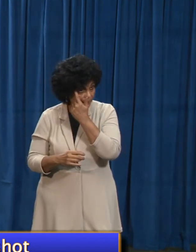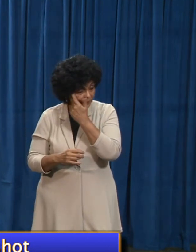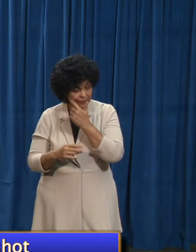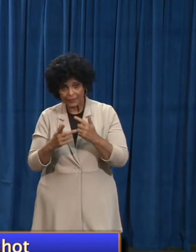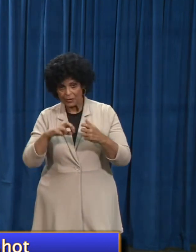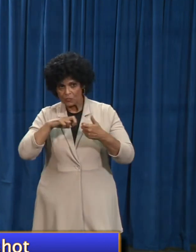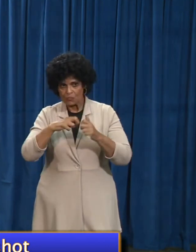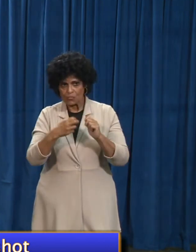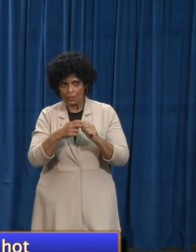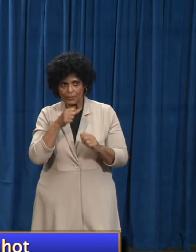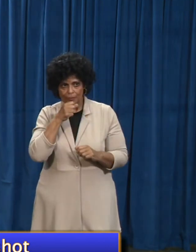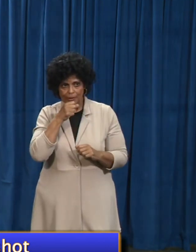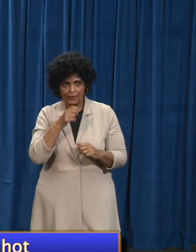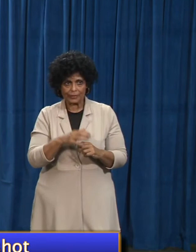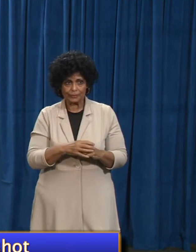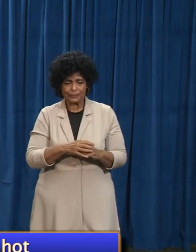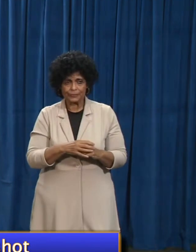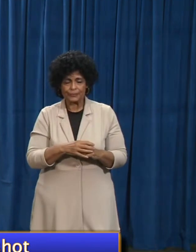That's a better one.